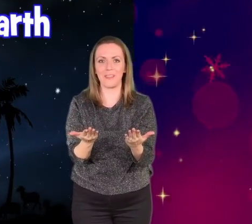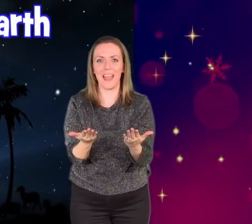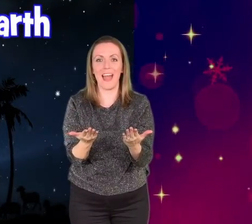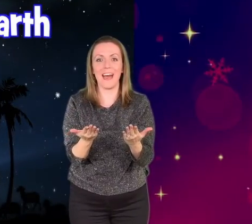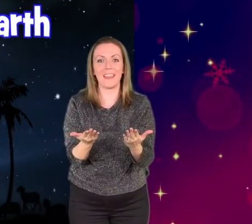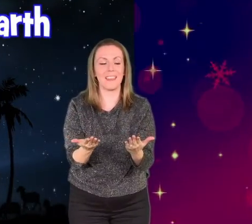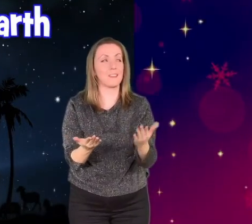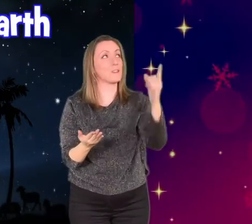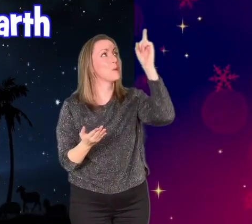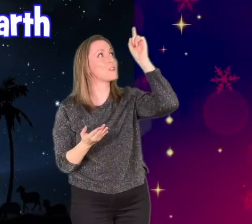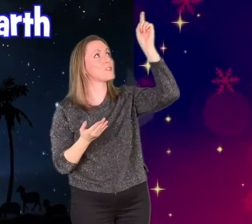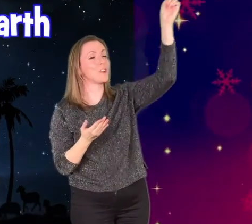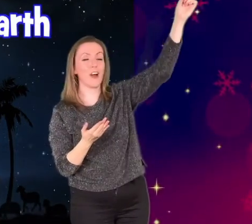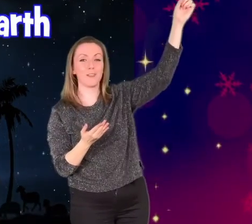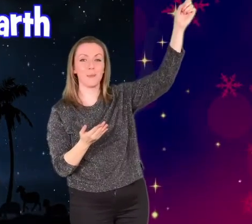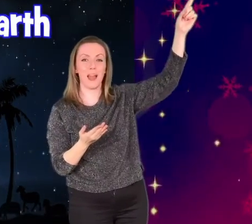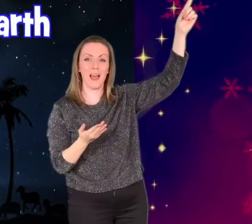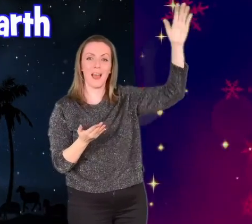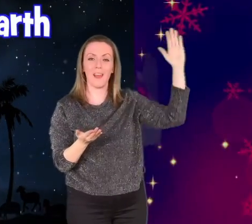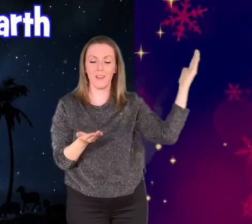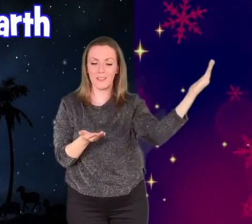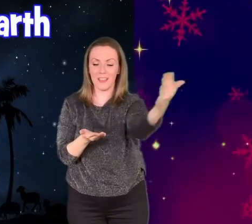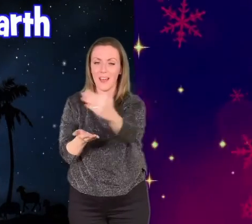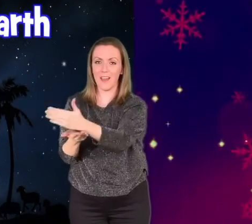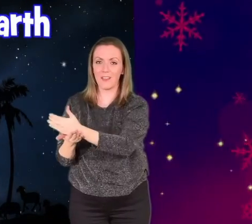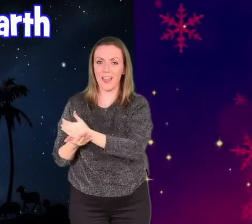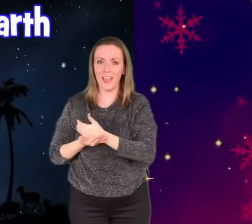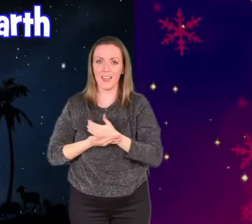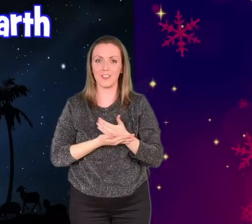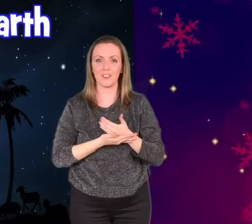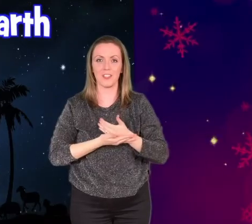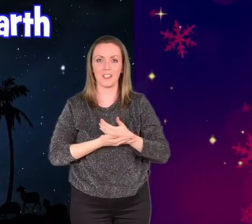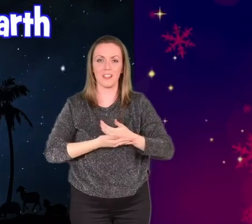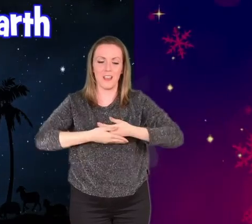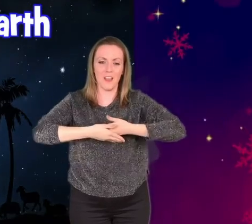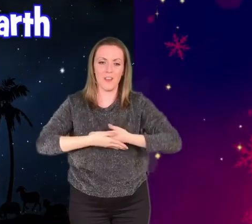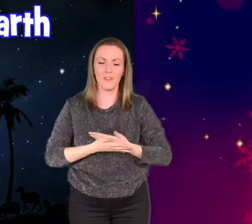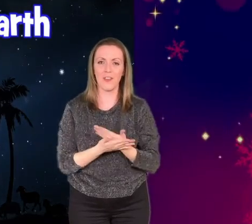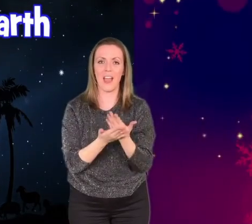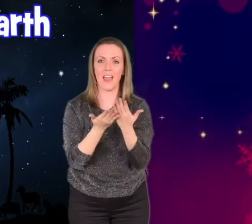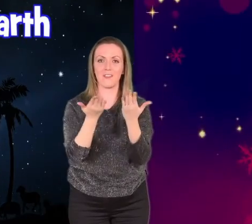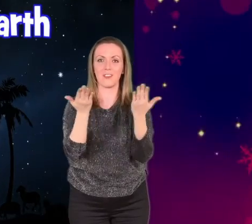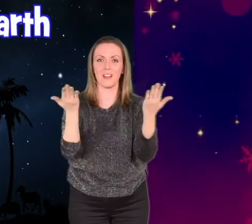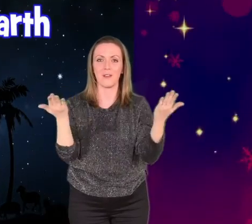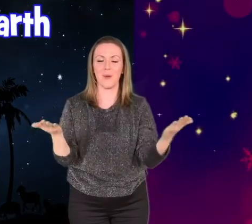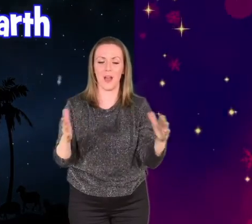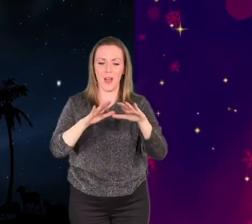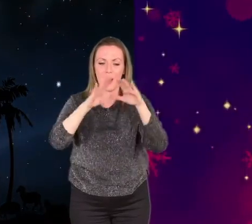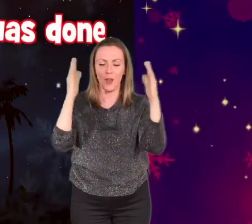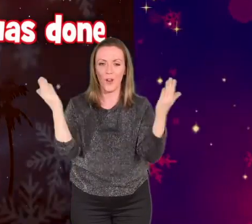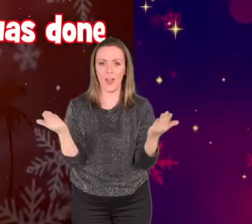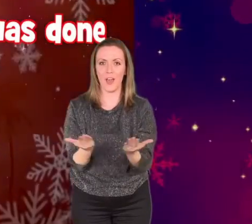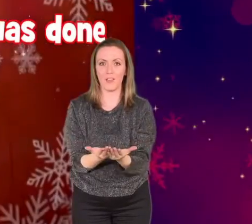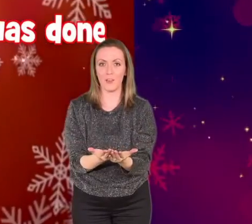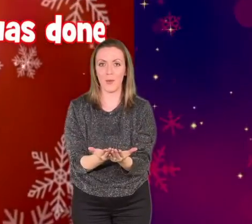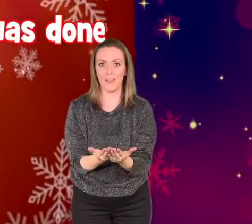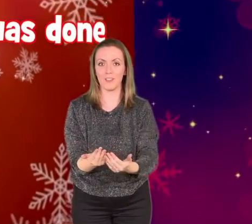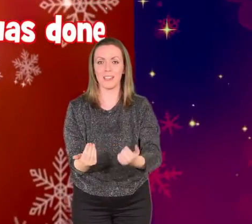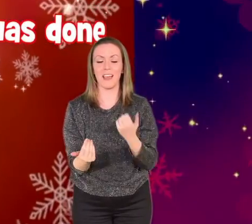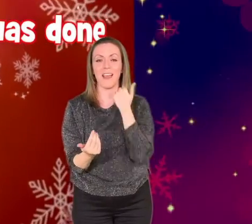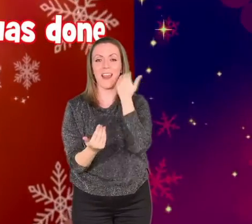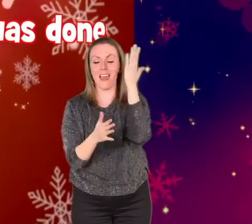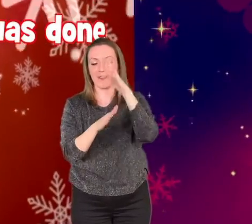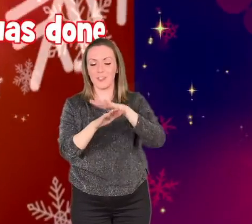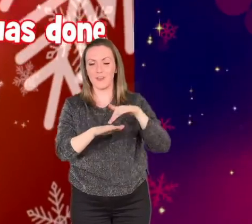this was god's plan of salvation for everyone on earth so